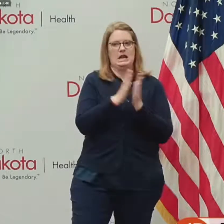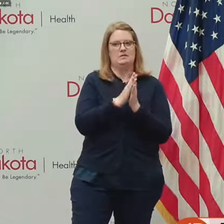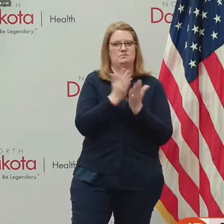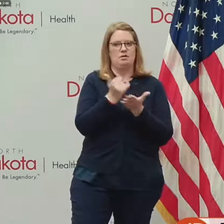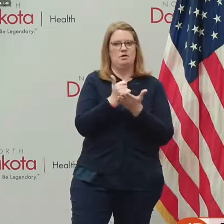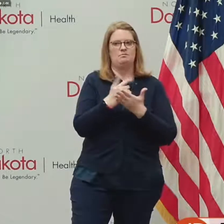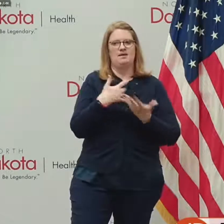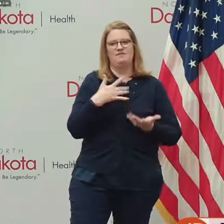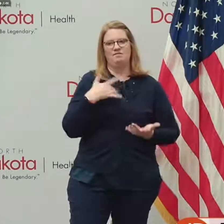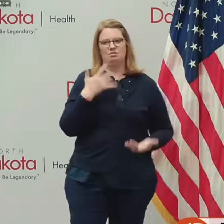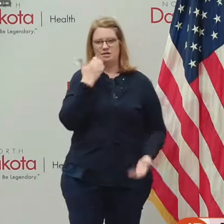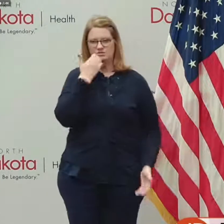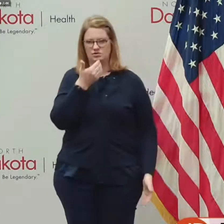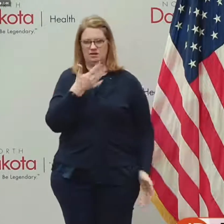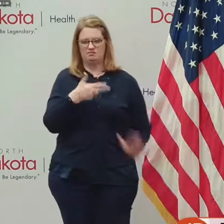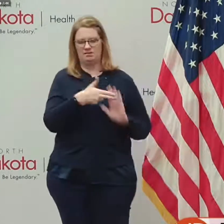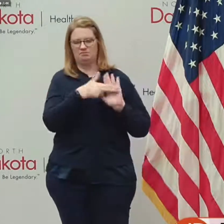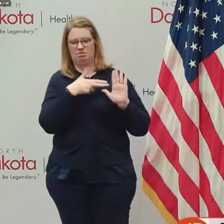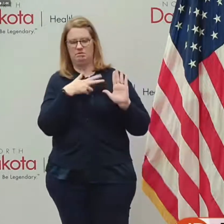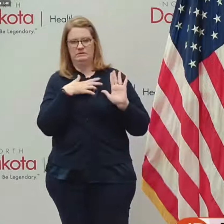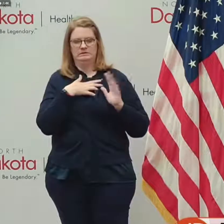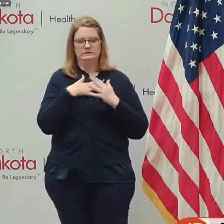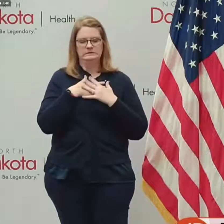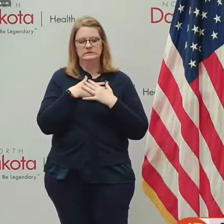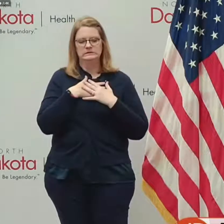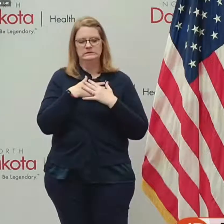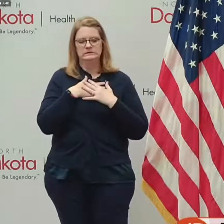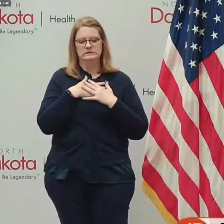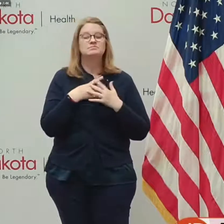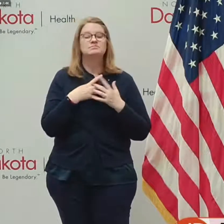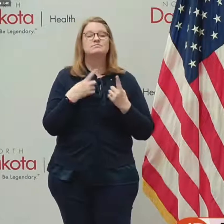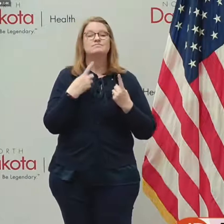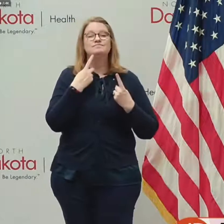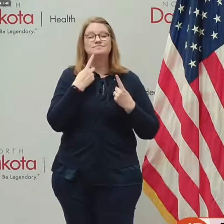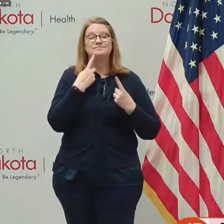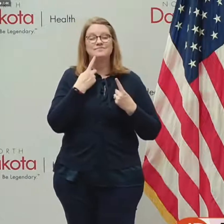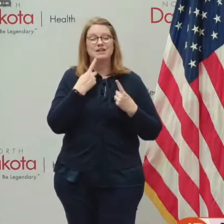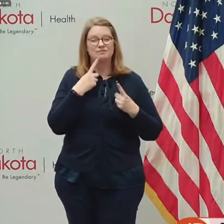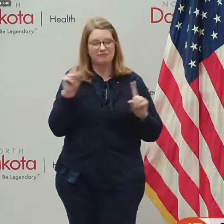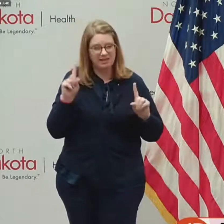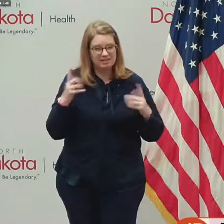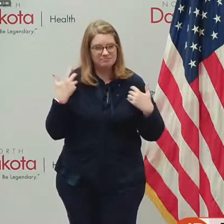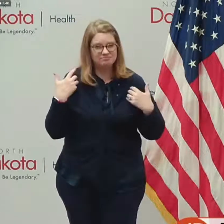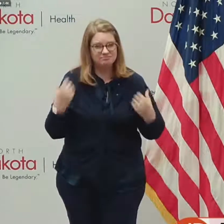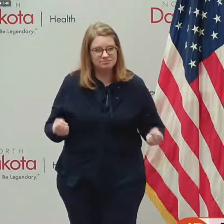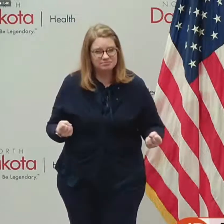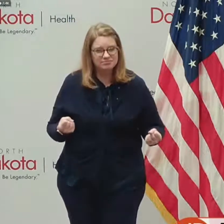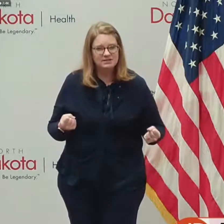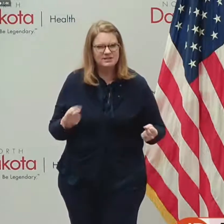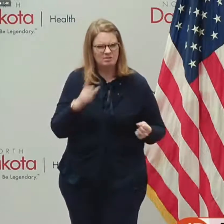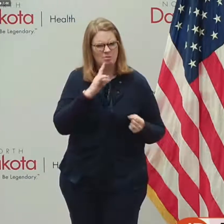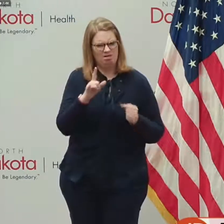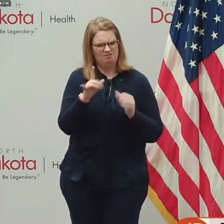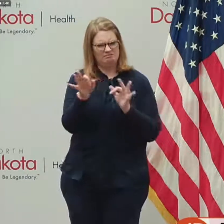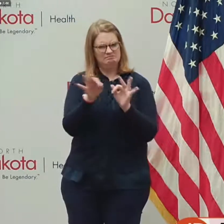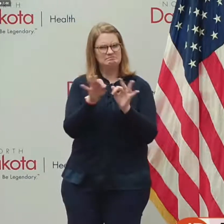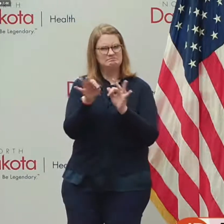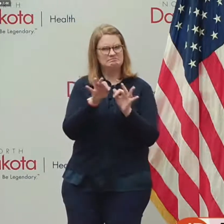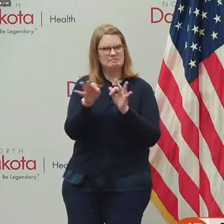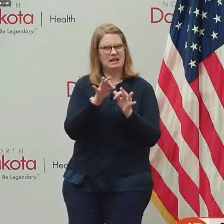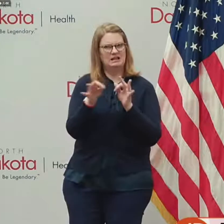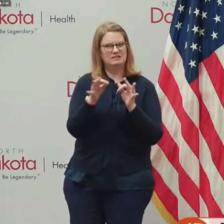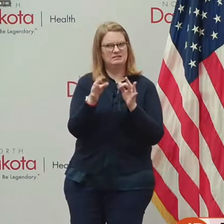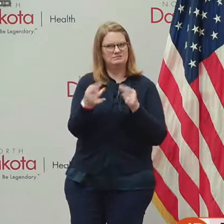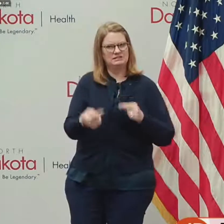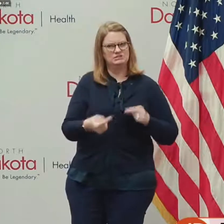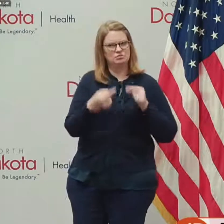stigma. But I'm grateful to finally have had the courage to talk about my struggles with a team leader